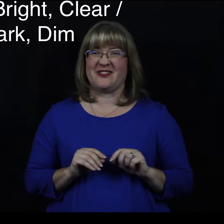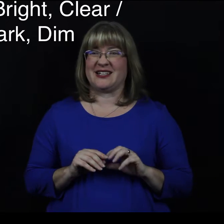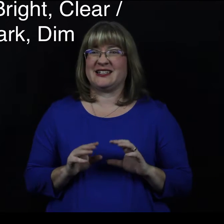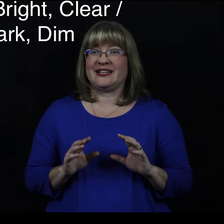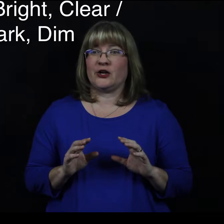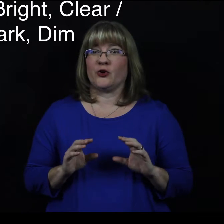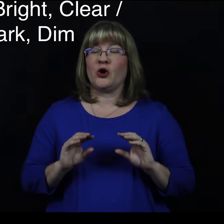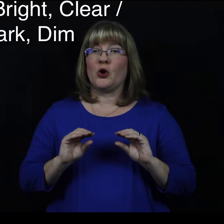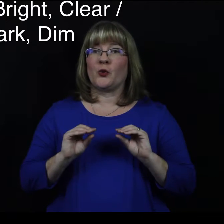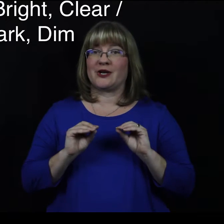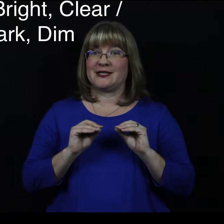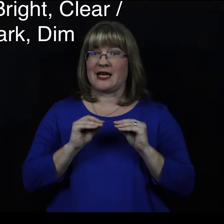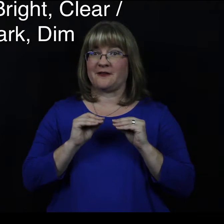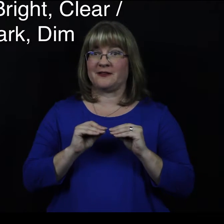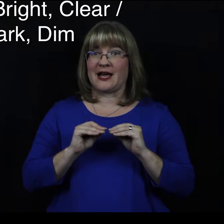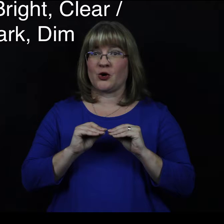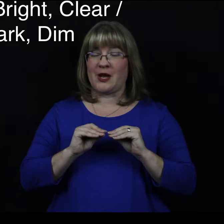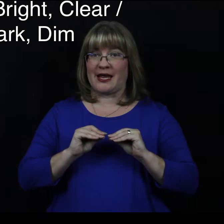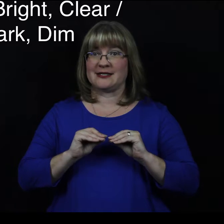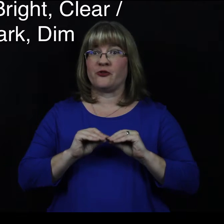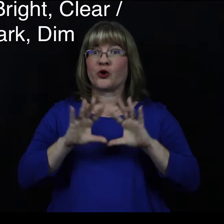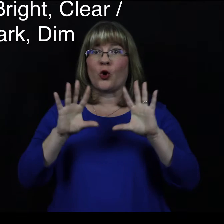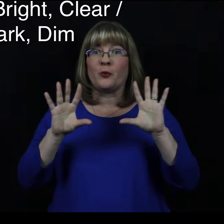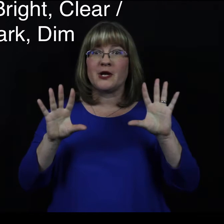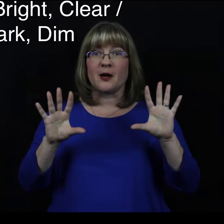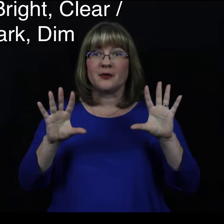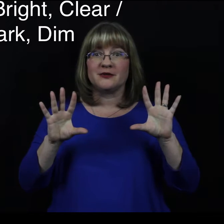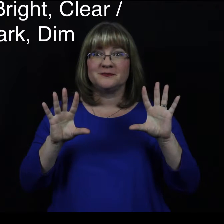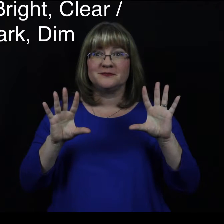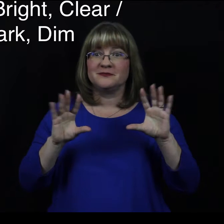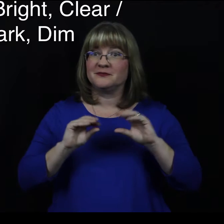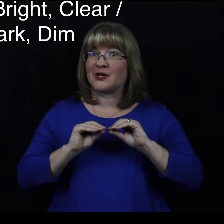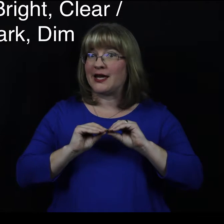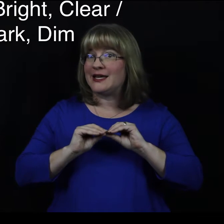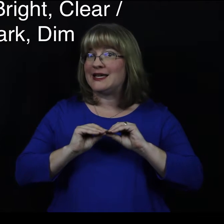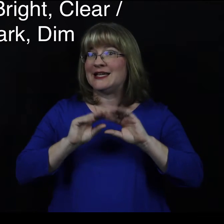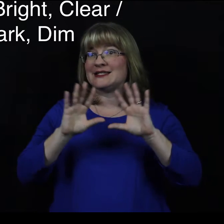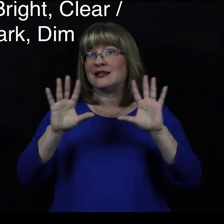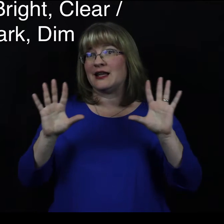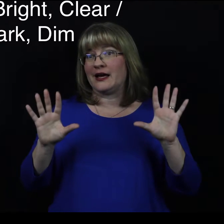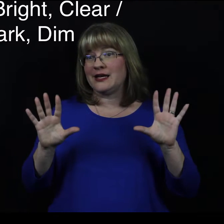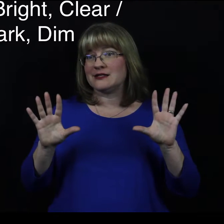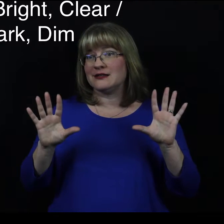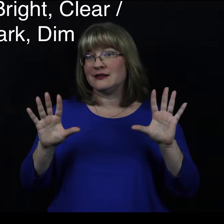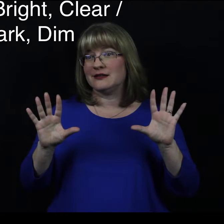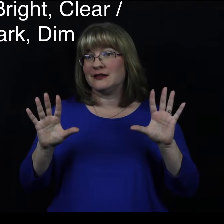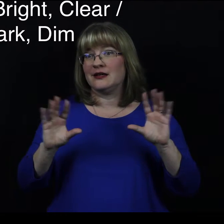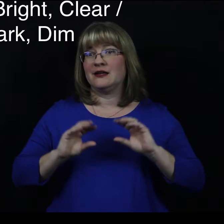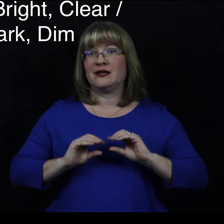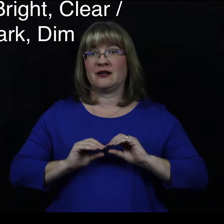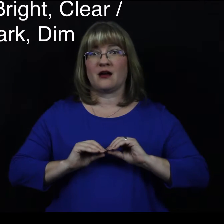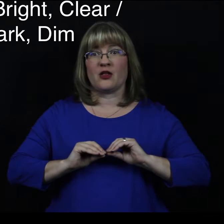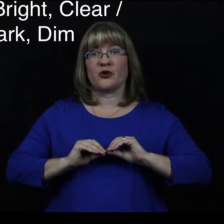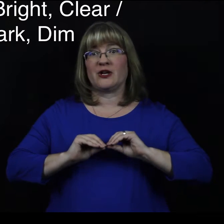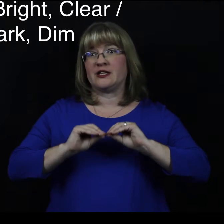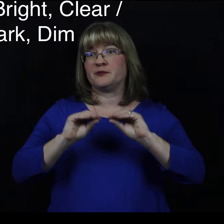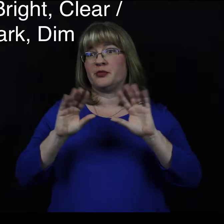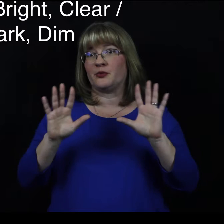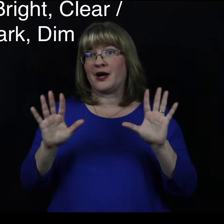even clear, we're going to take flat O hands and they're going to open up. Okay, it's light in color, it's